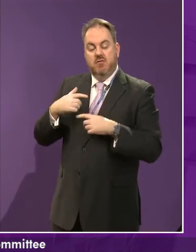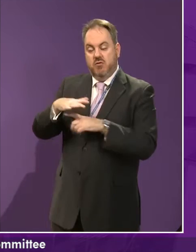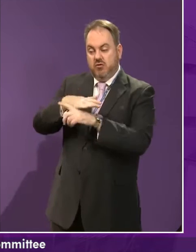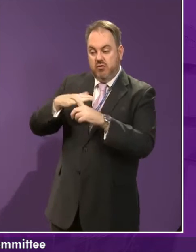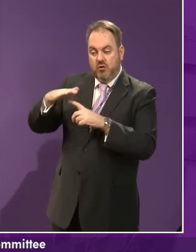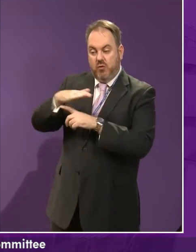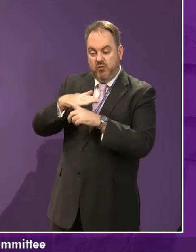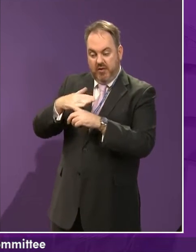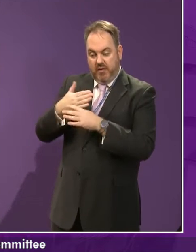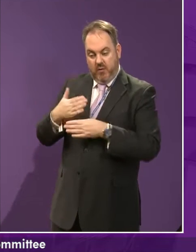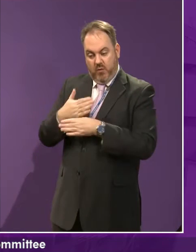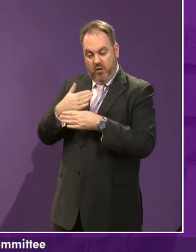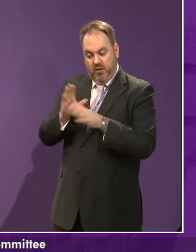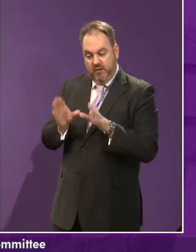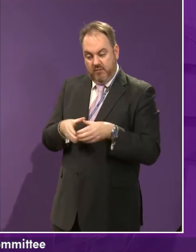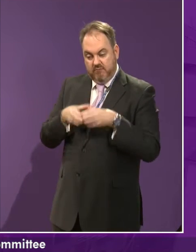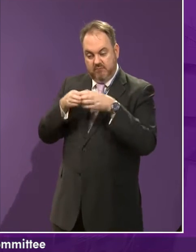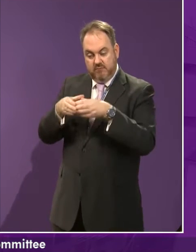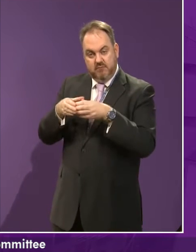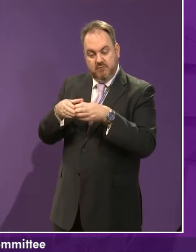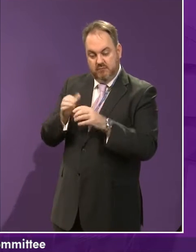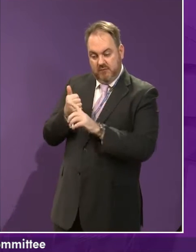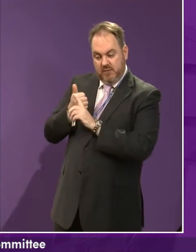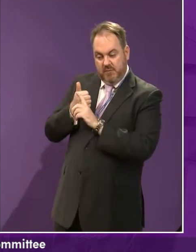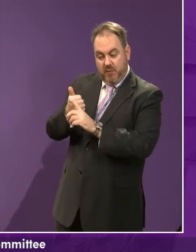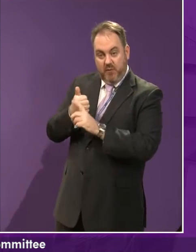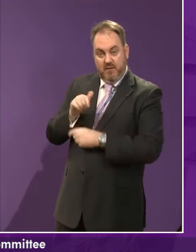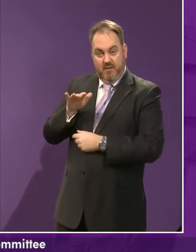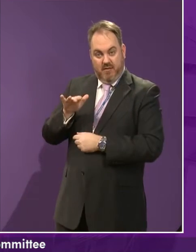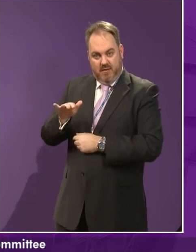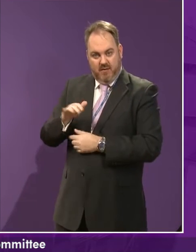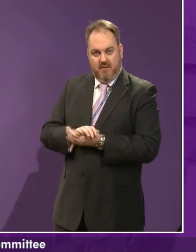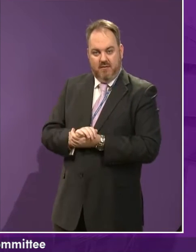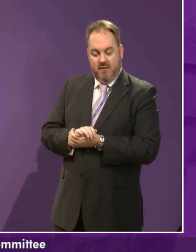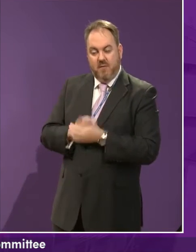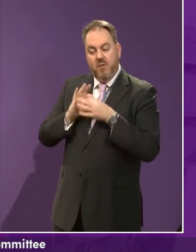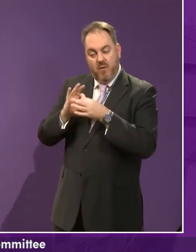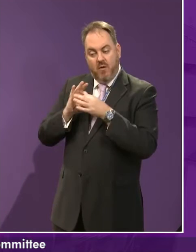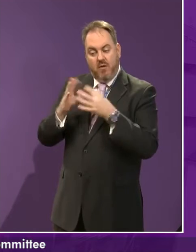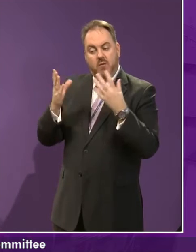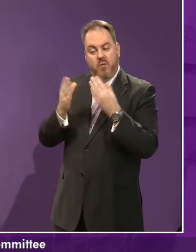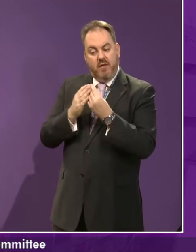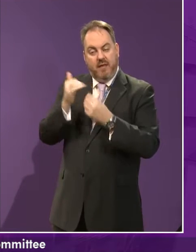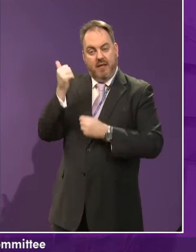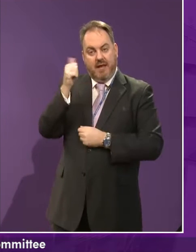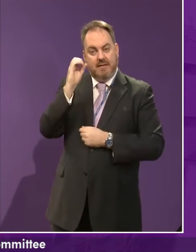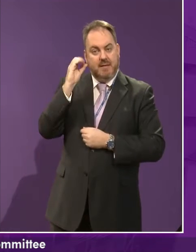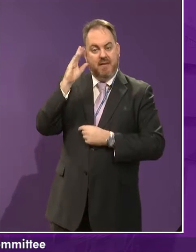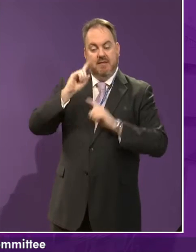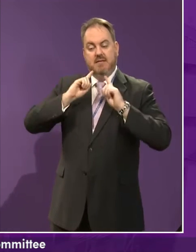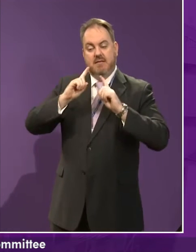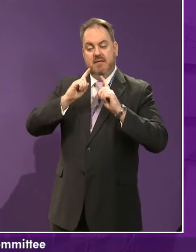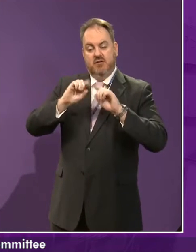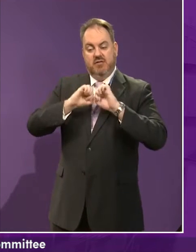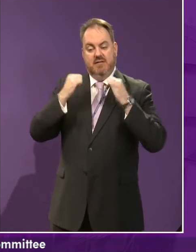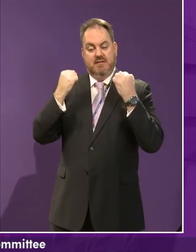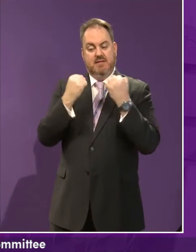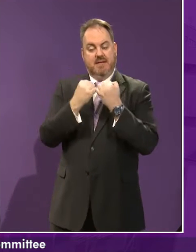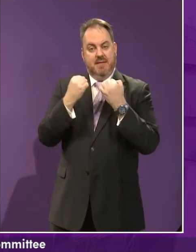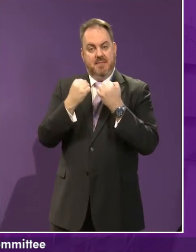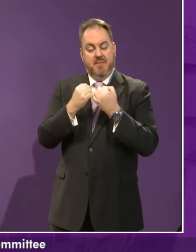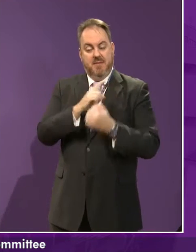we're in Glasgow, the student was Edinburgh based. There was engagement with the academic department right from the start, because the student